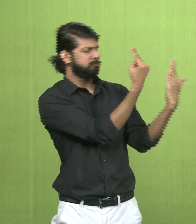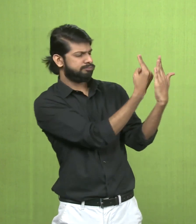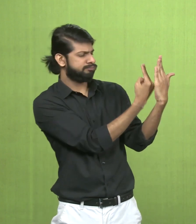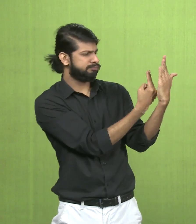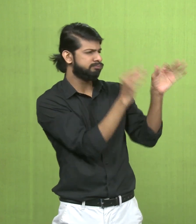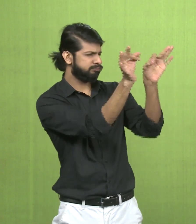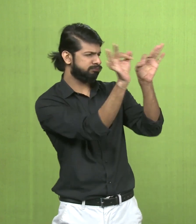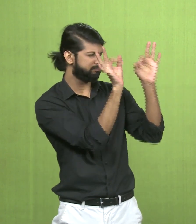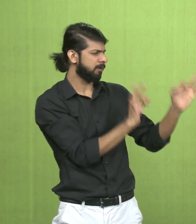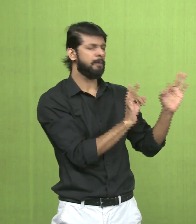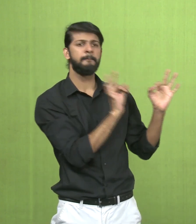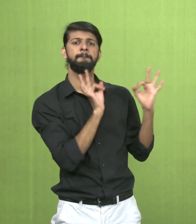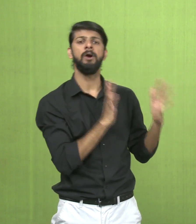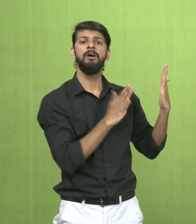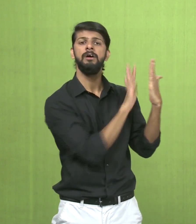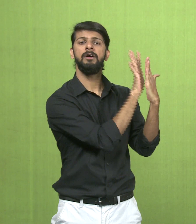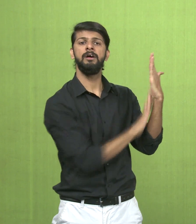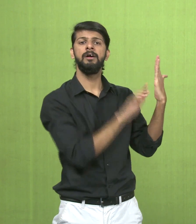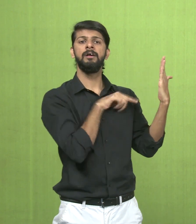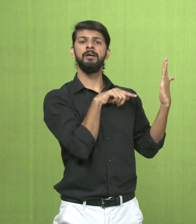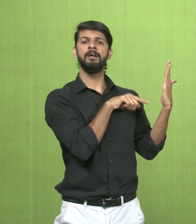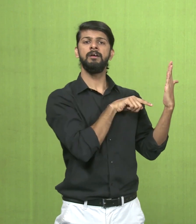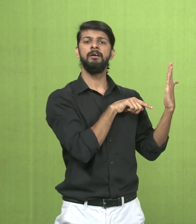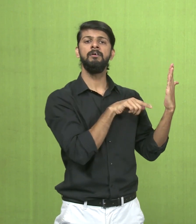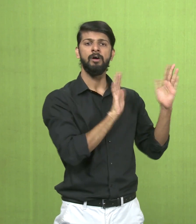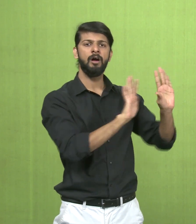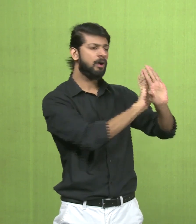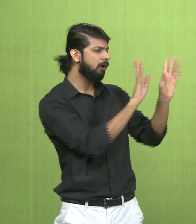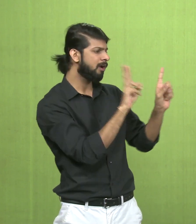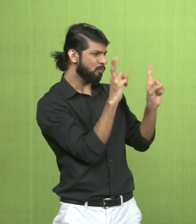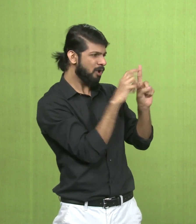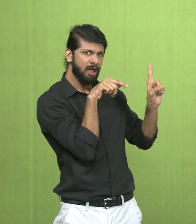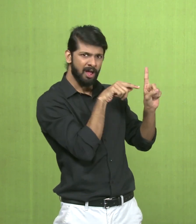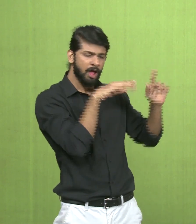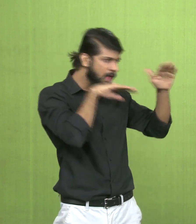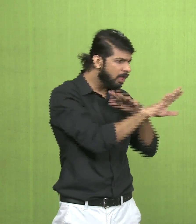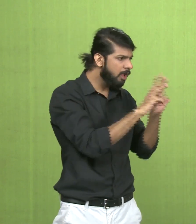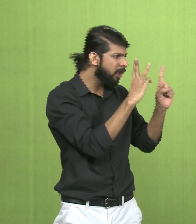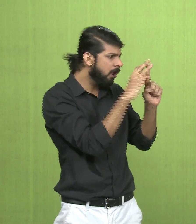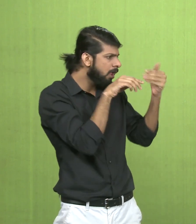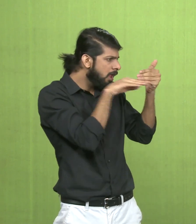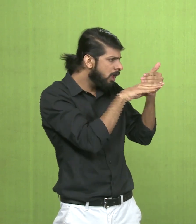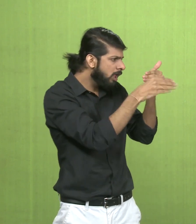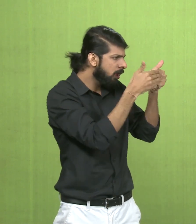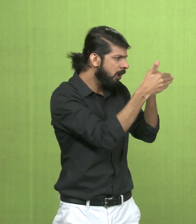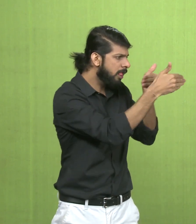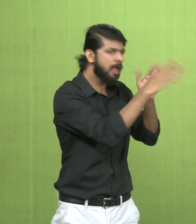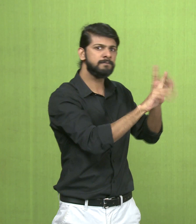sky. This space, this illusion has been created by the aerial perspective, which is